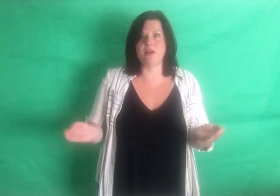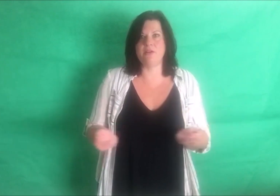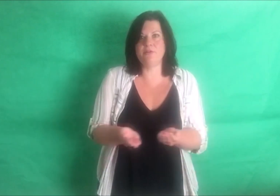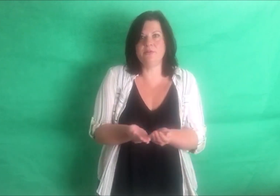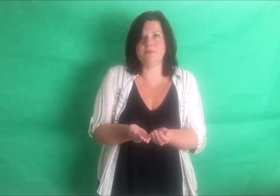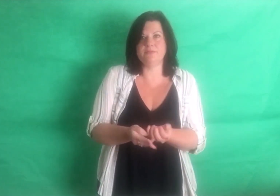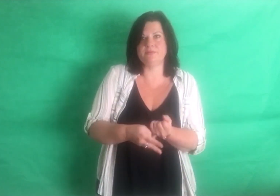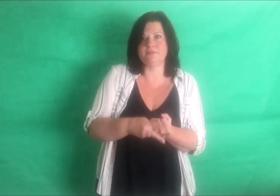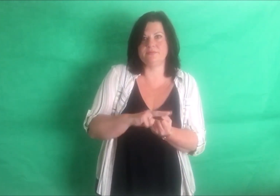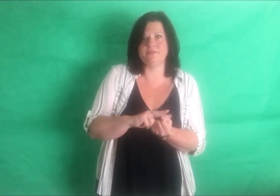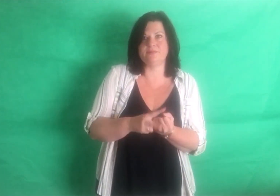Marrow